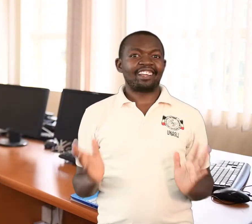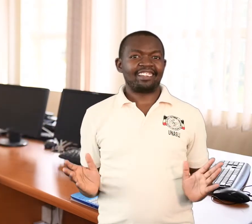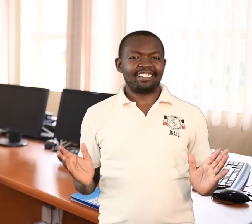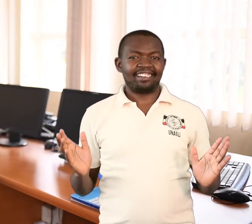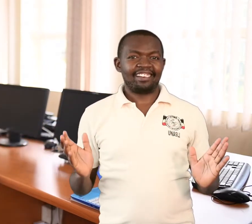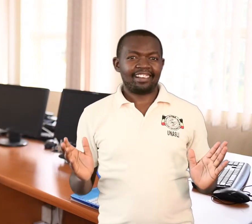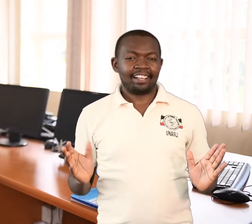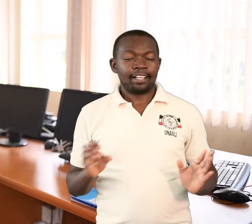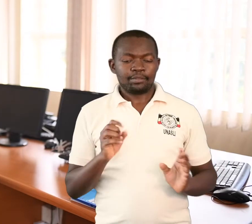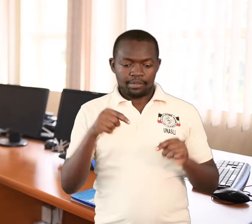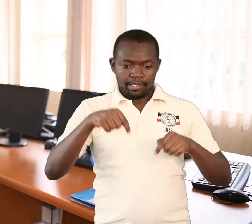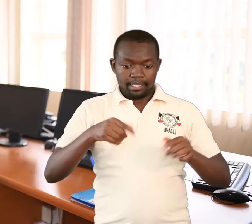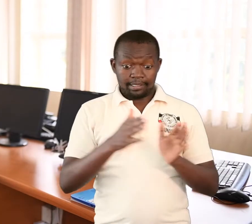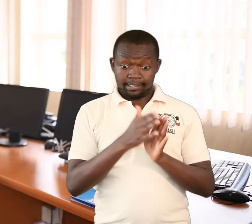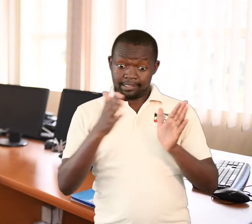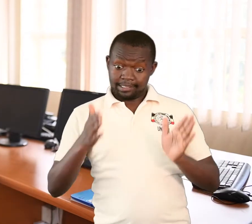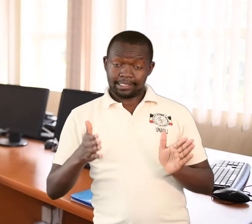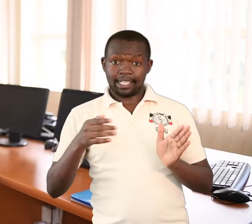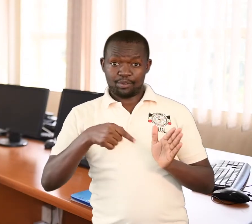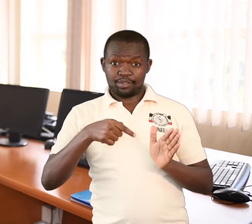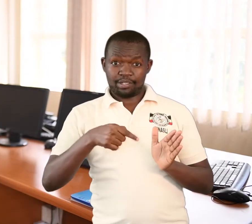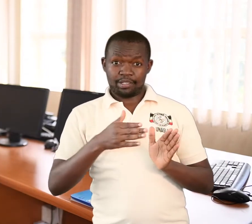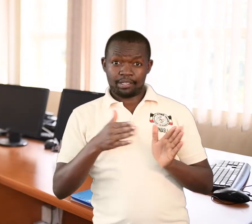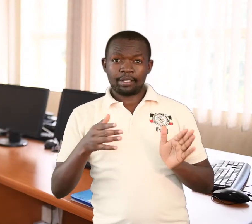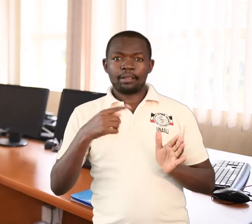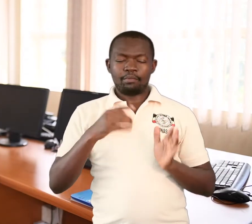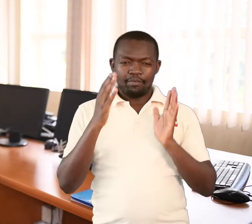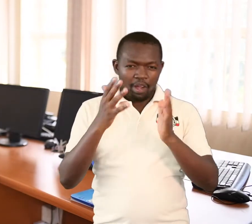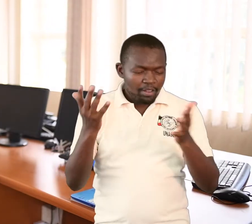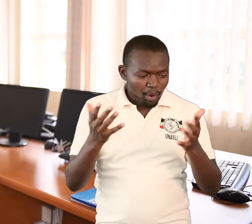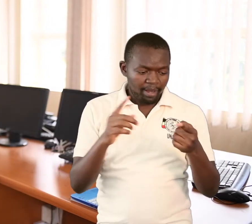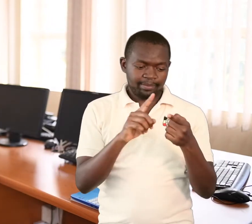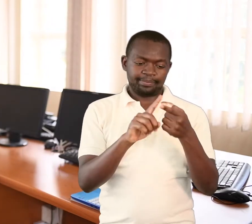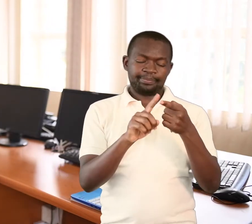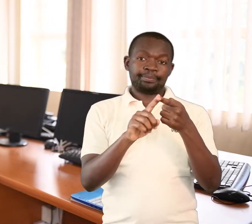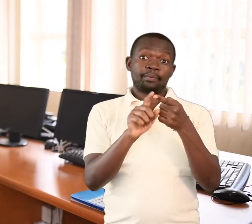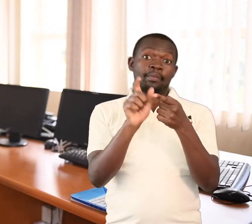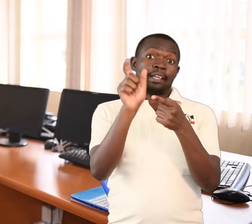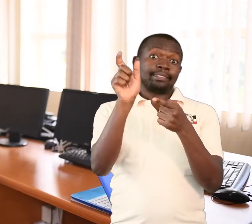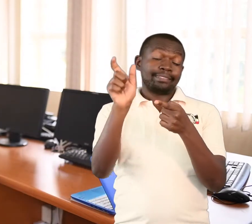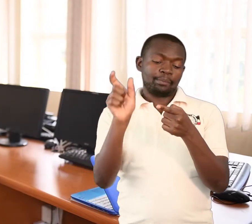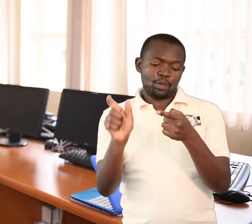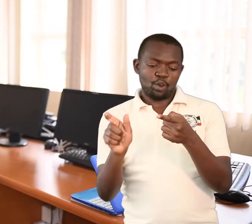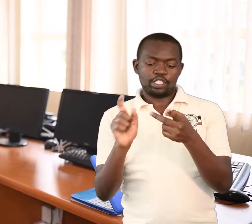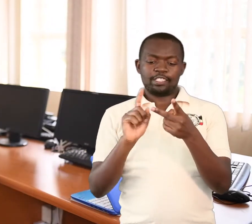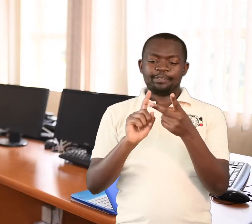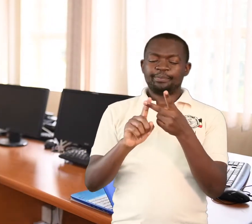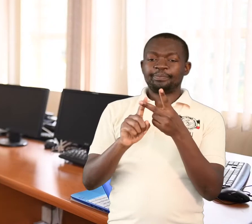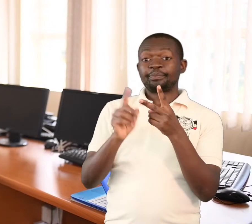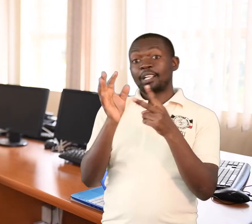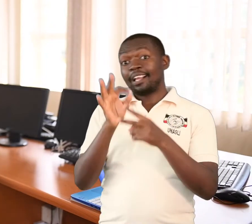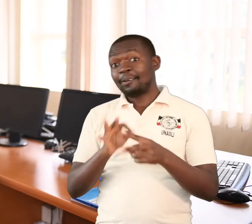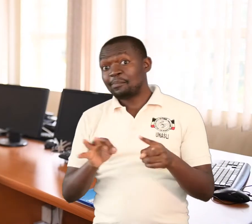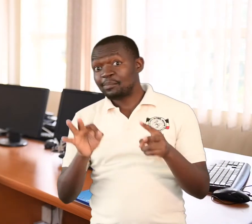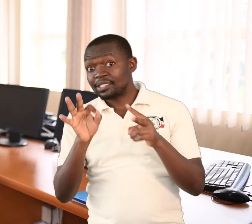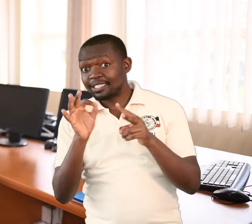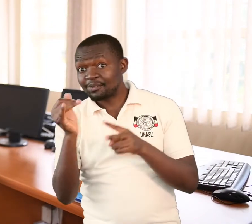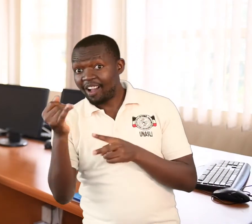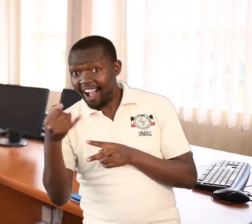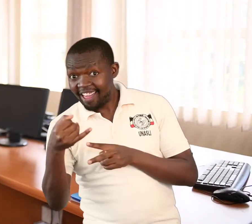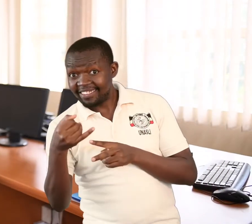So, in this session, we have looked at terminologies, we have looked at the importance of art and